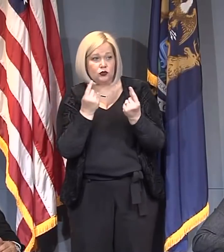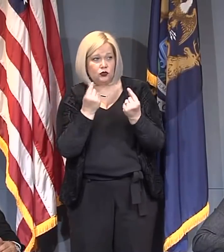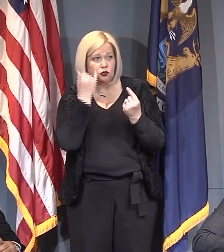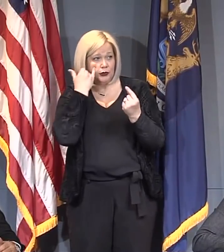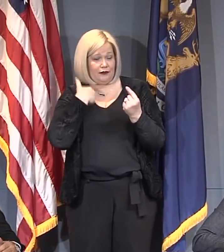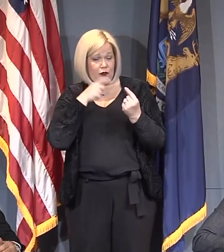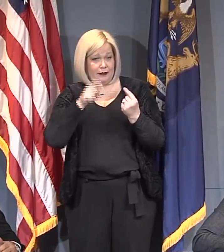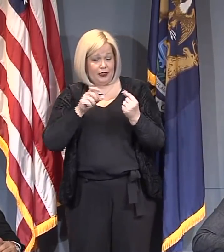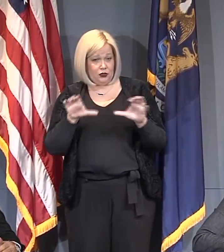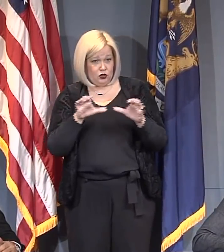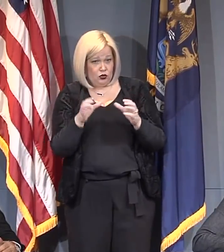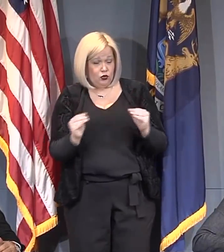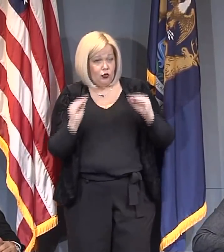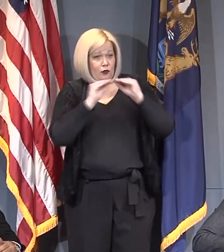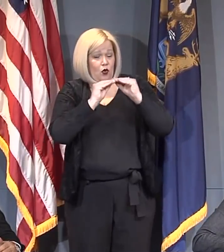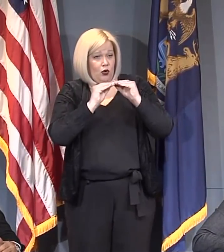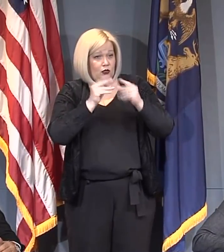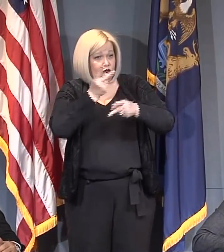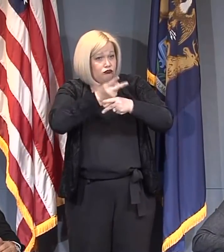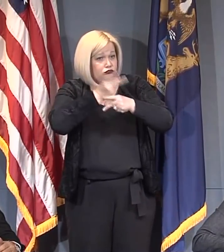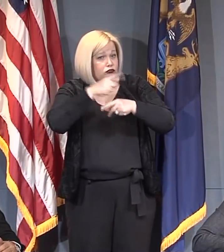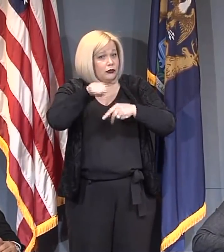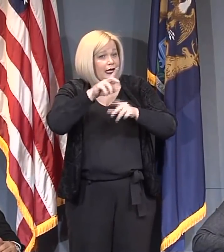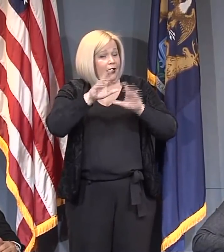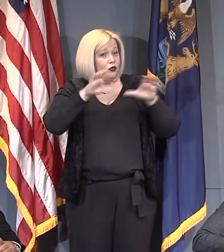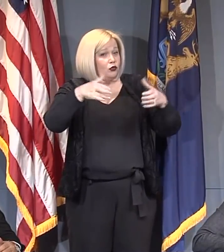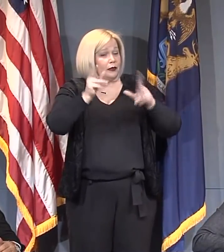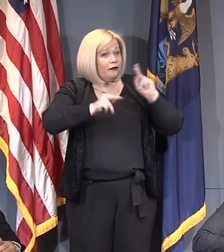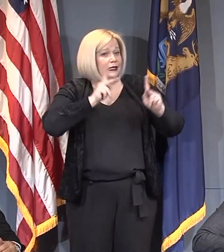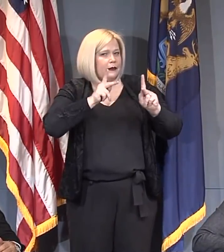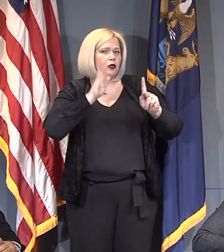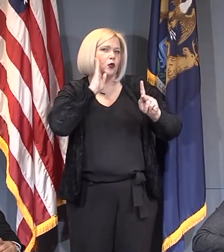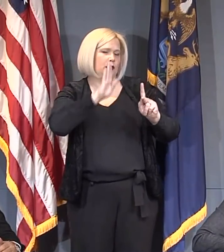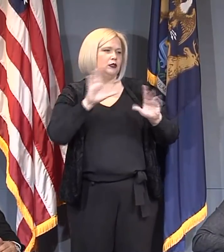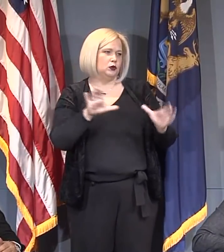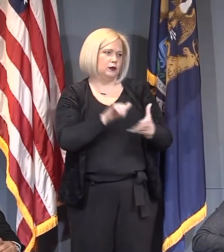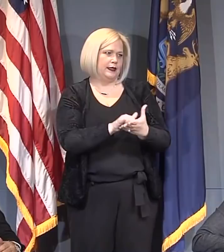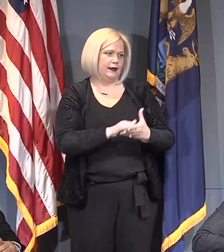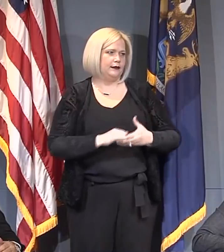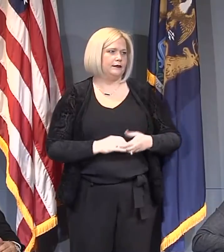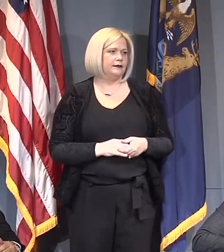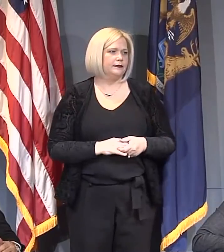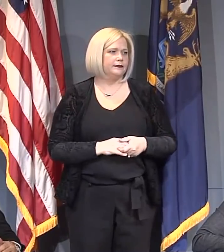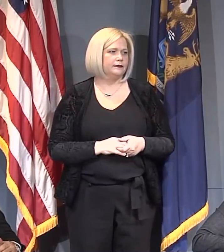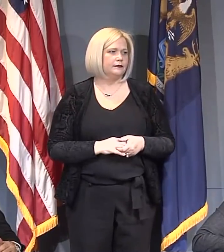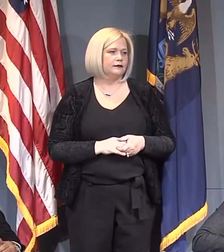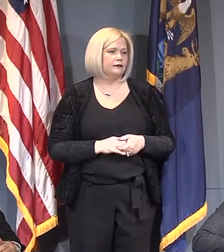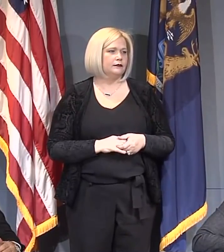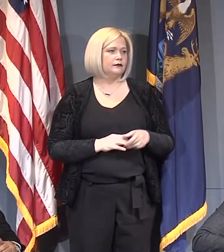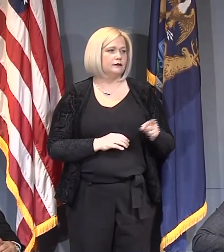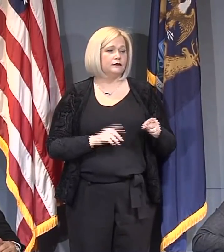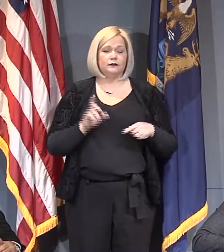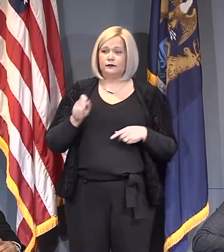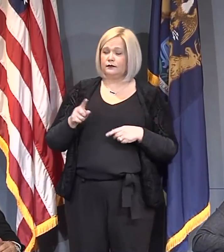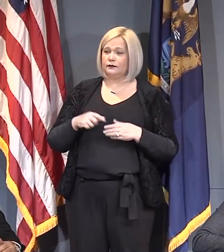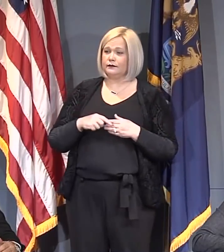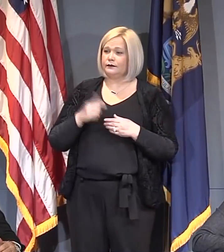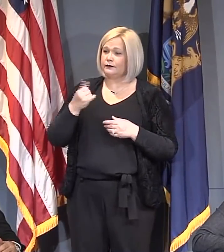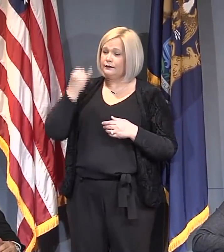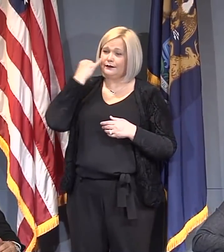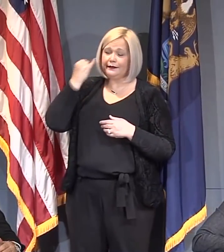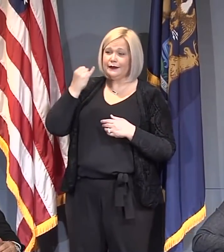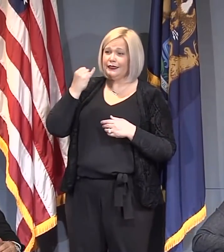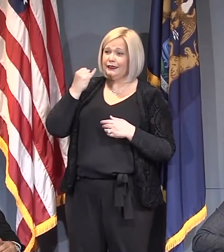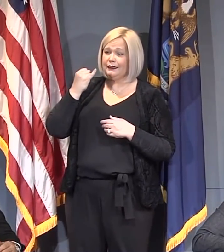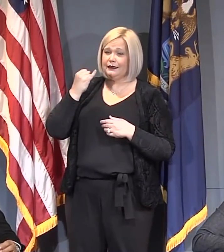measures need to be taken, we will be prepared to take them. Is there any idea of a